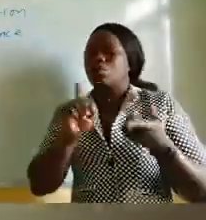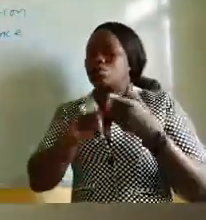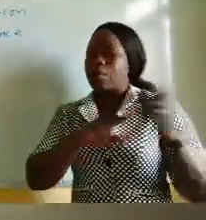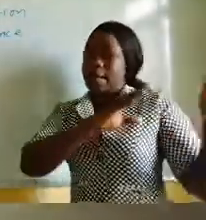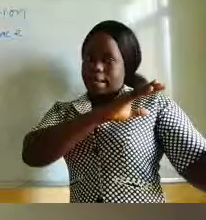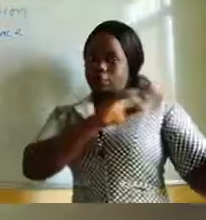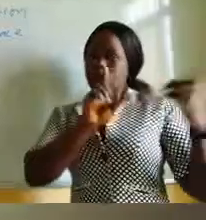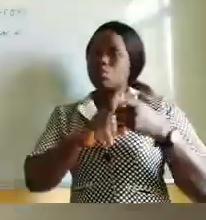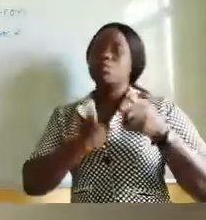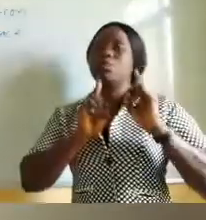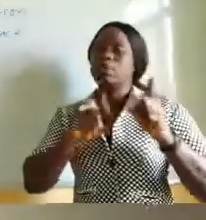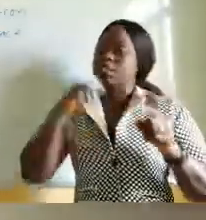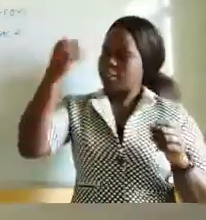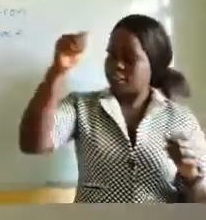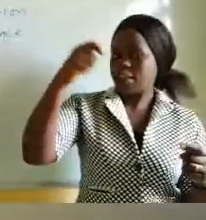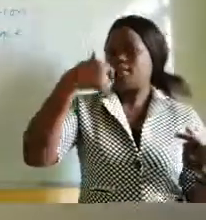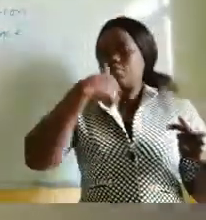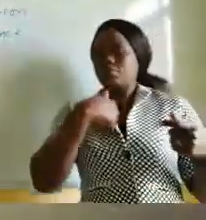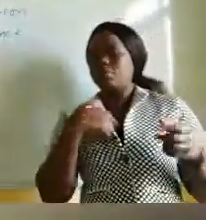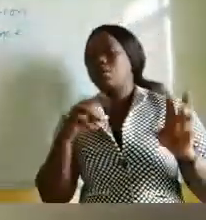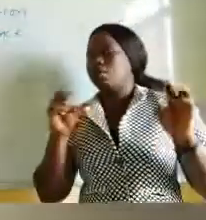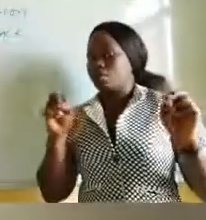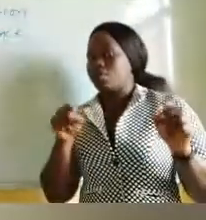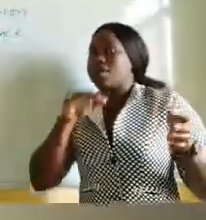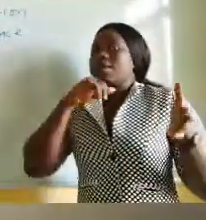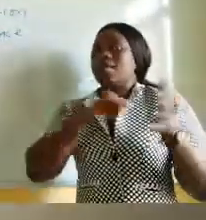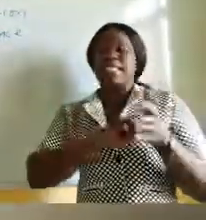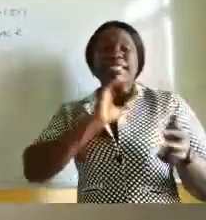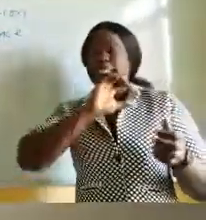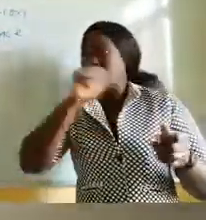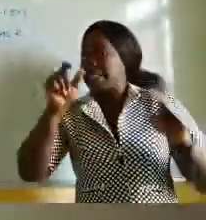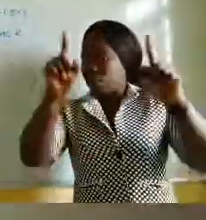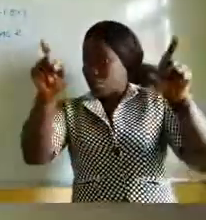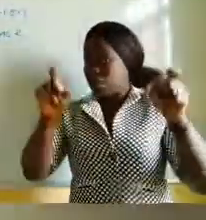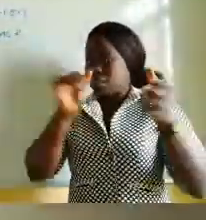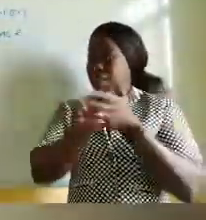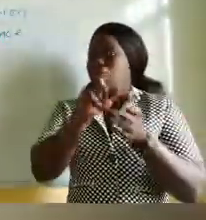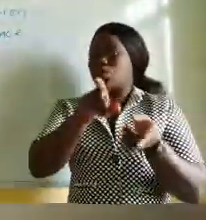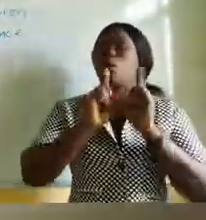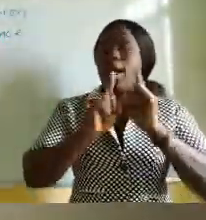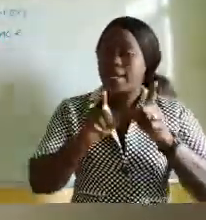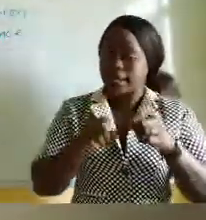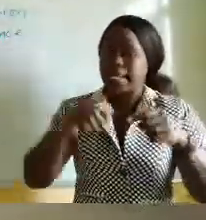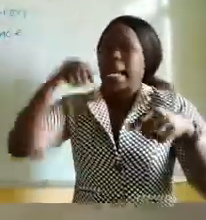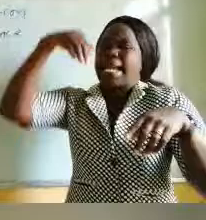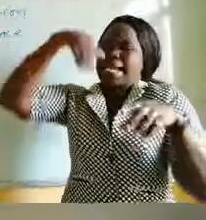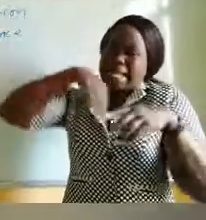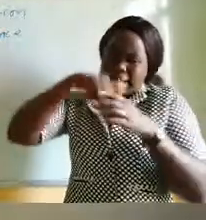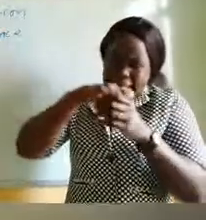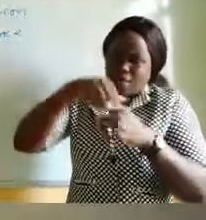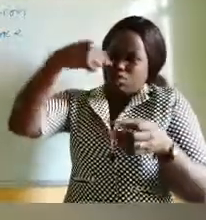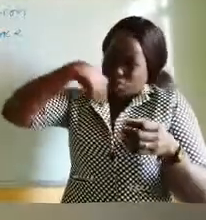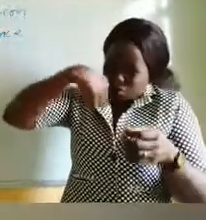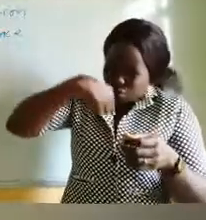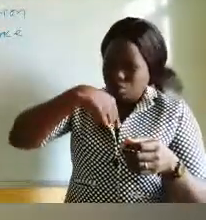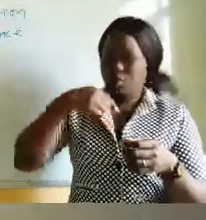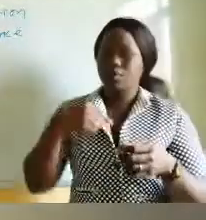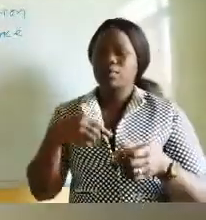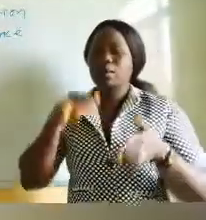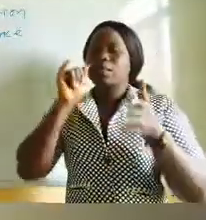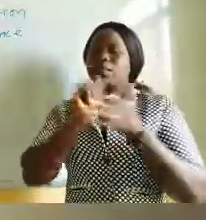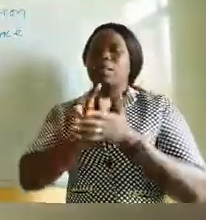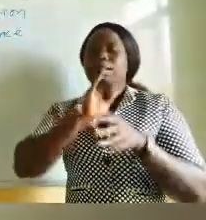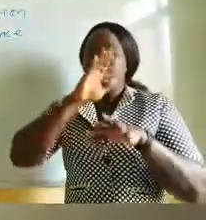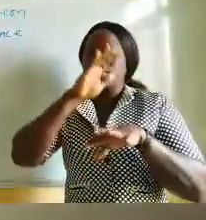to answer that question. It is a question you will answer inside of you. That is why it is called rhetorical